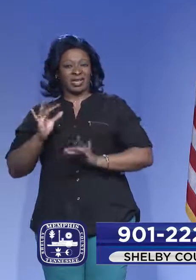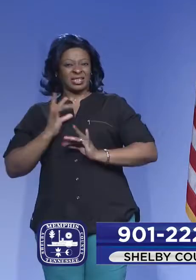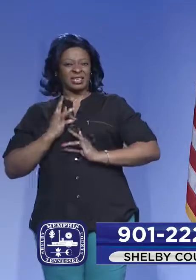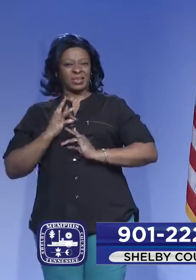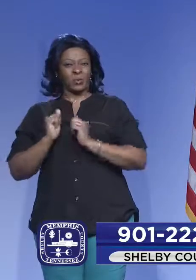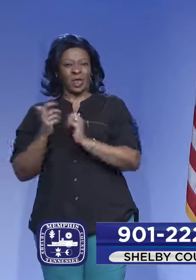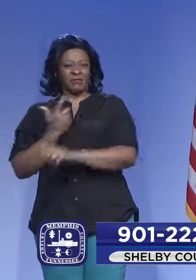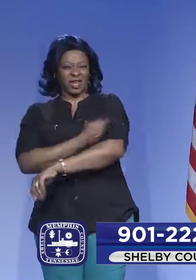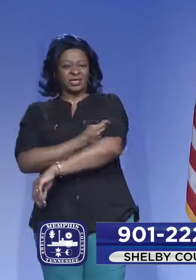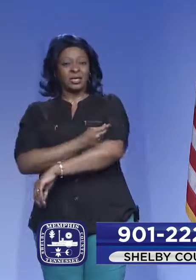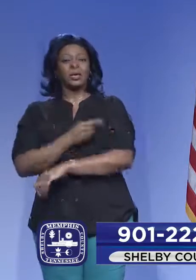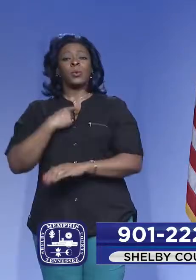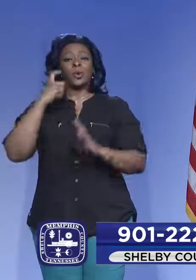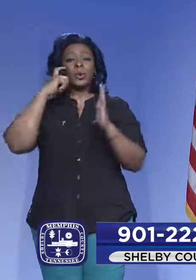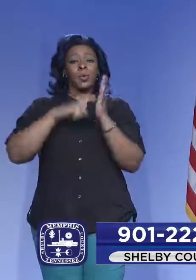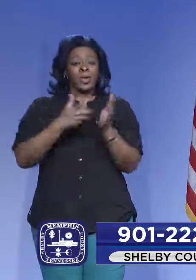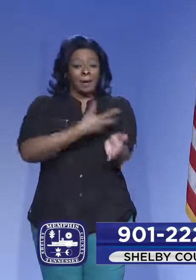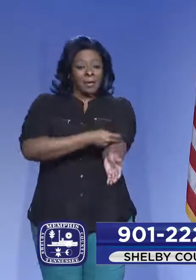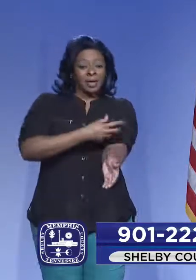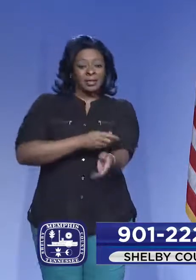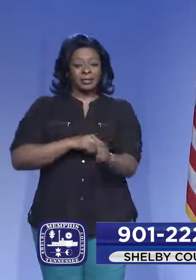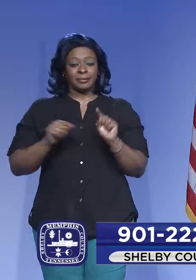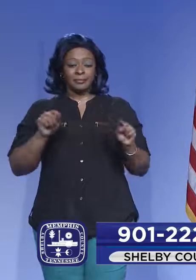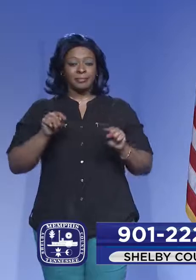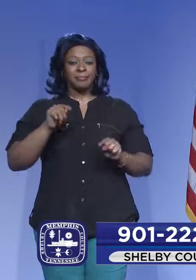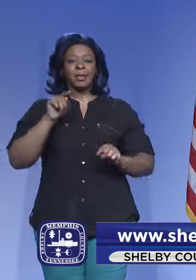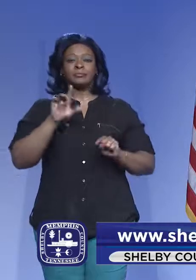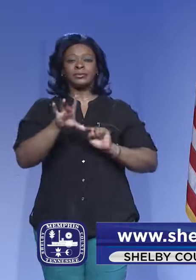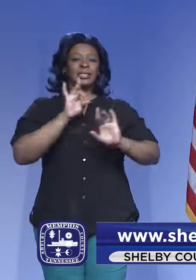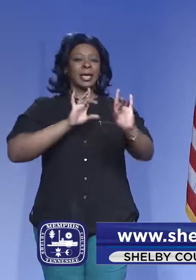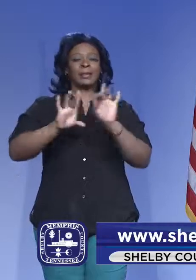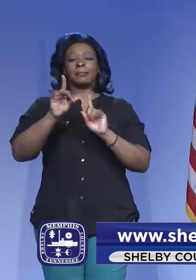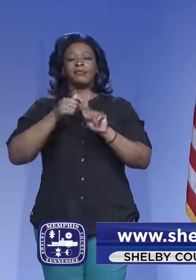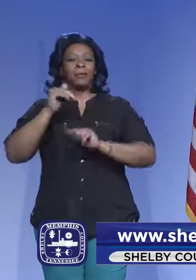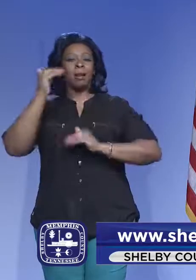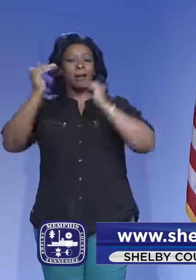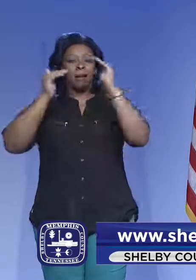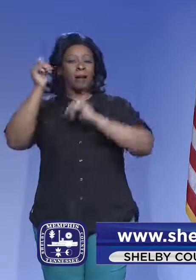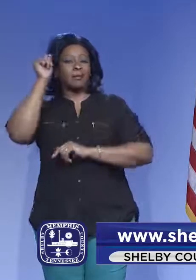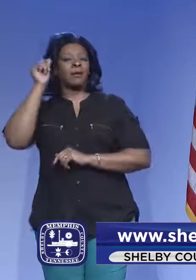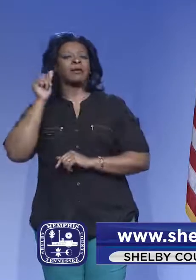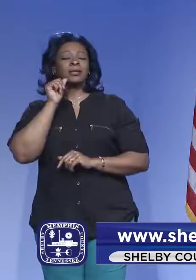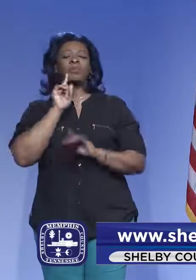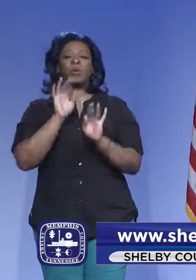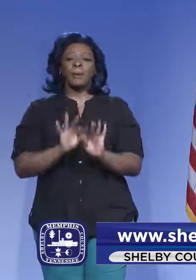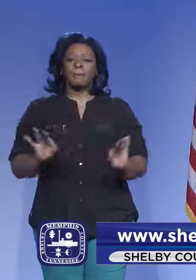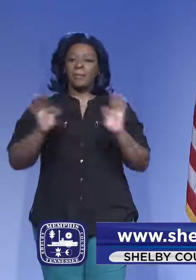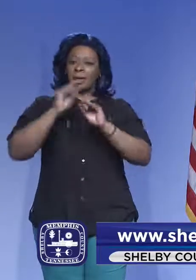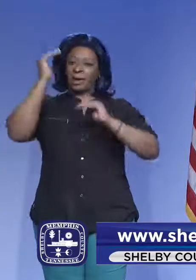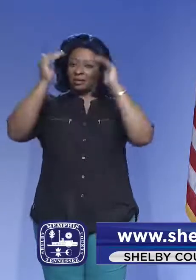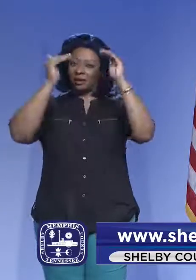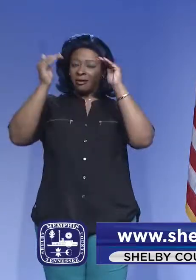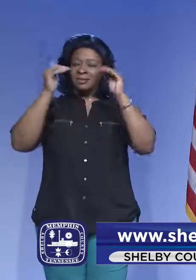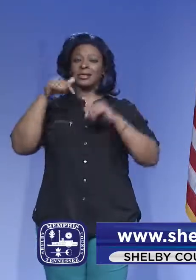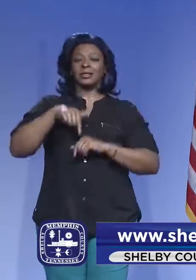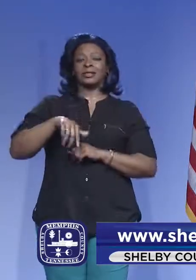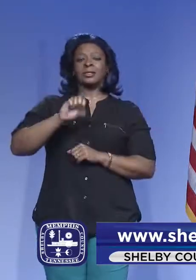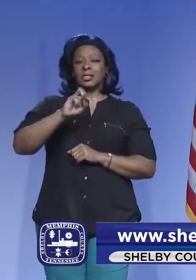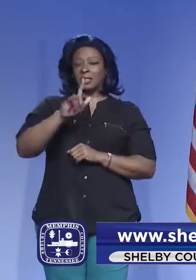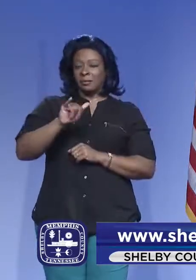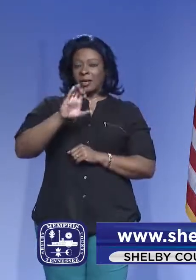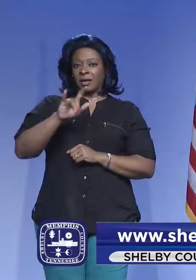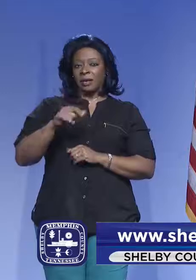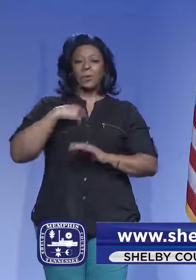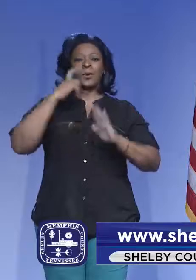when we look at those blood draw data on random samples of adults, this is important, it's adults in Shelby County,